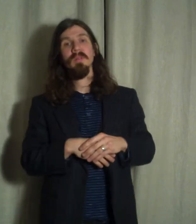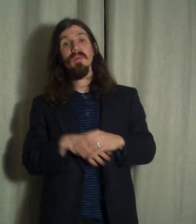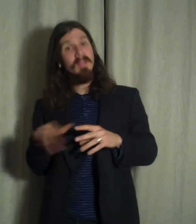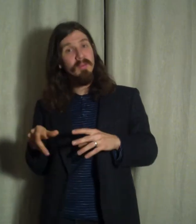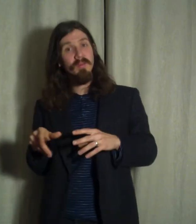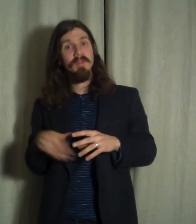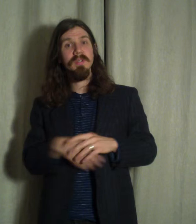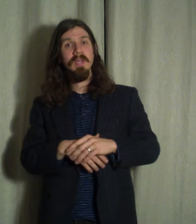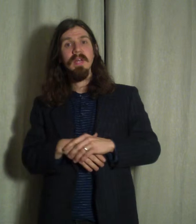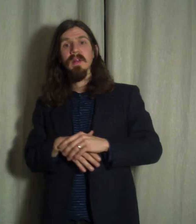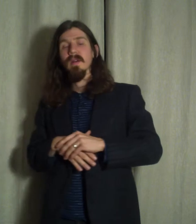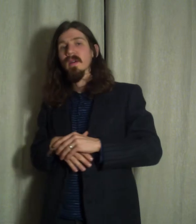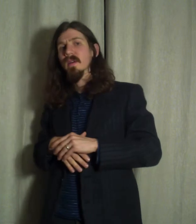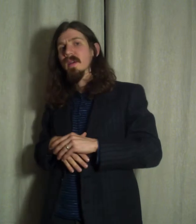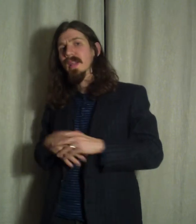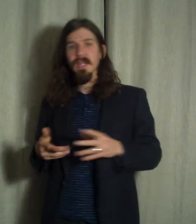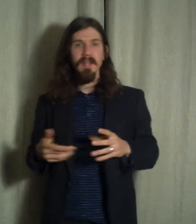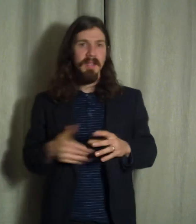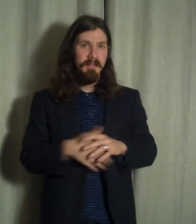break the rules elegantly.